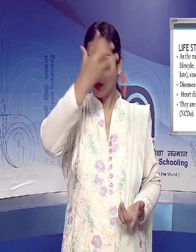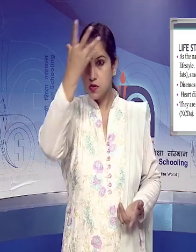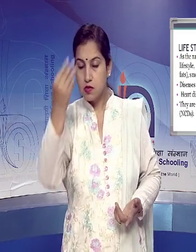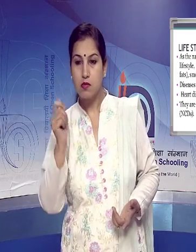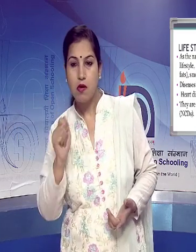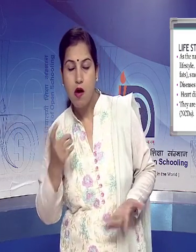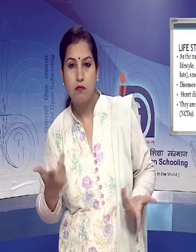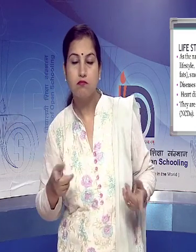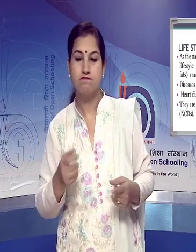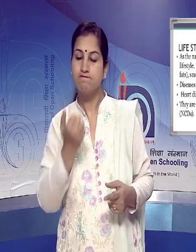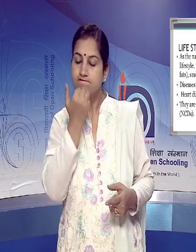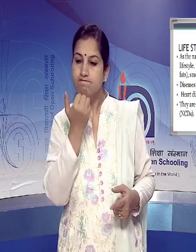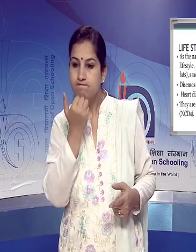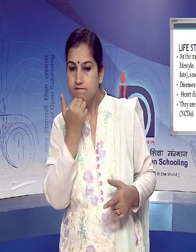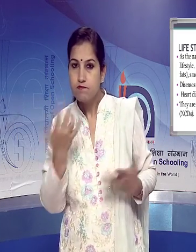such as faulty diets,